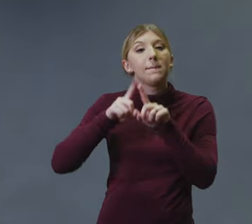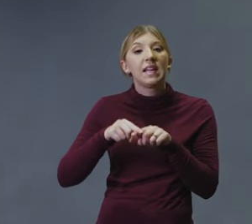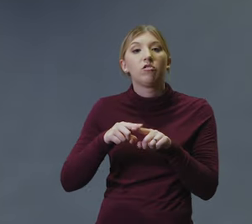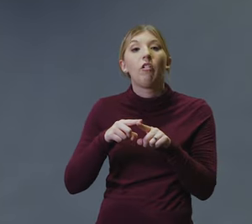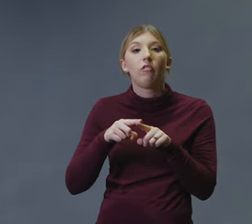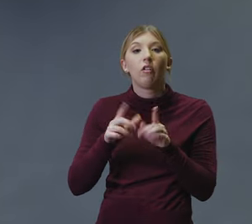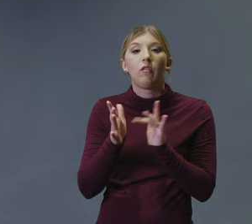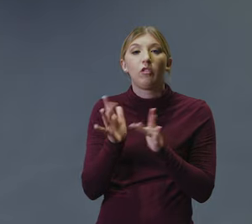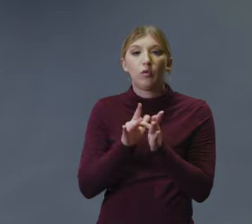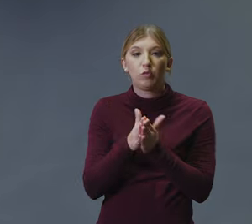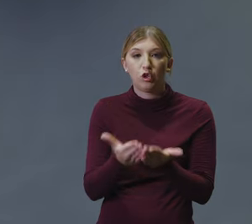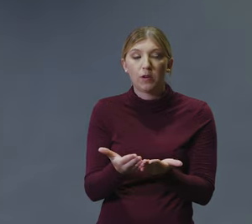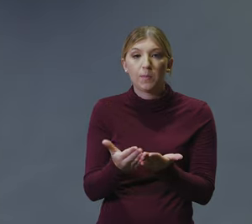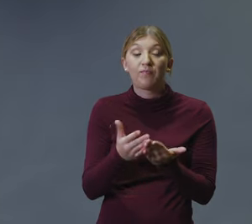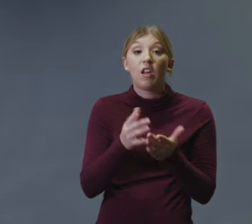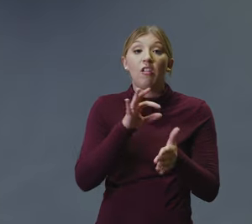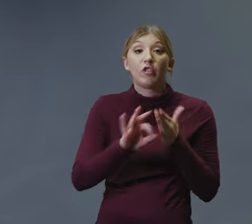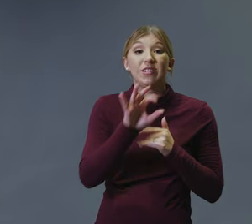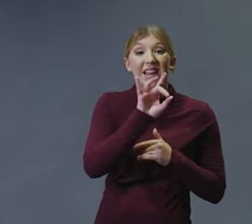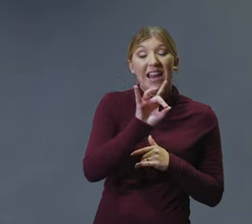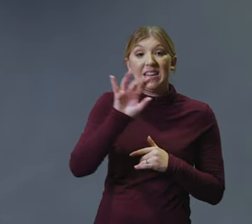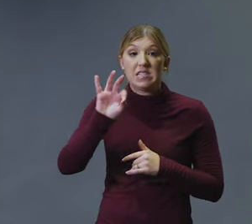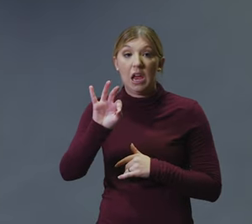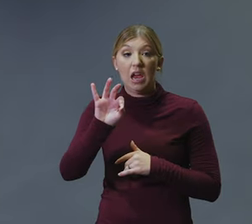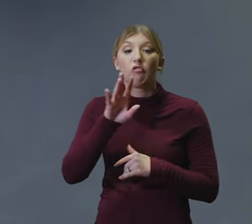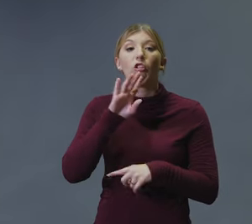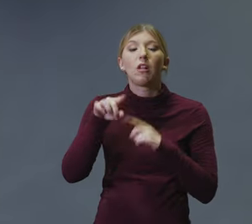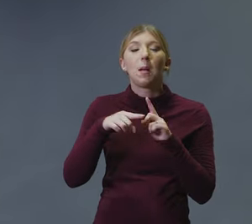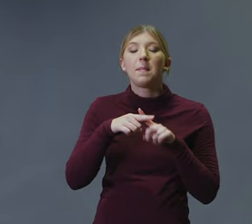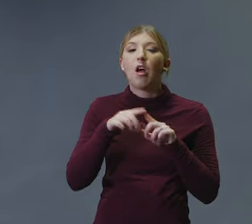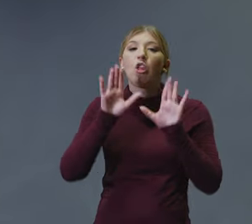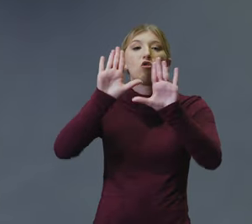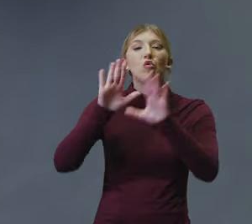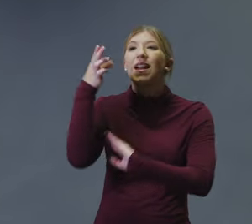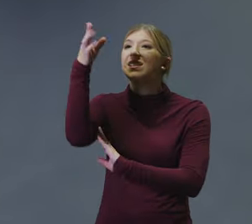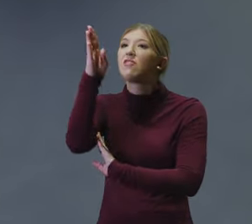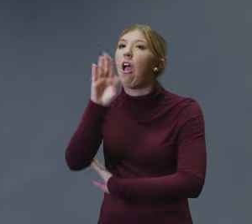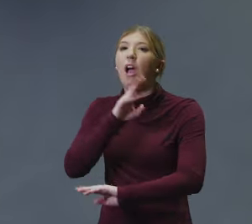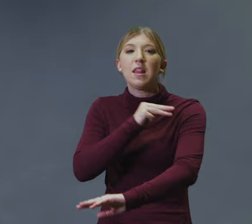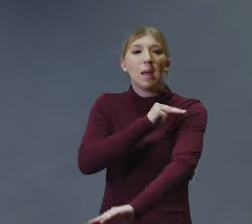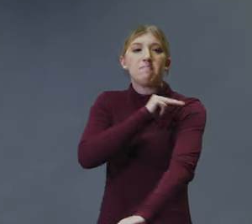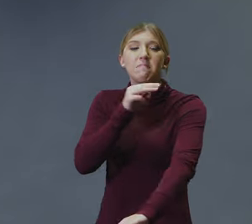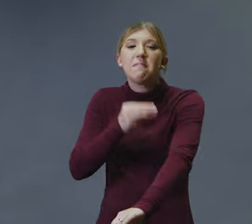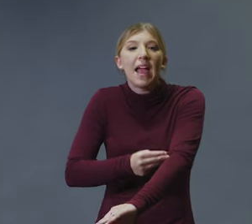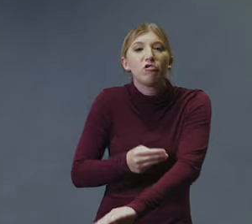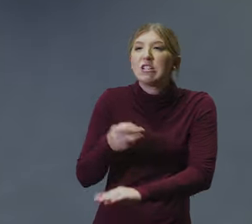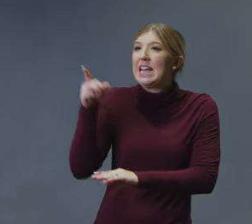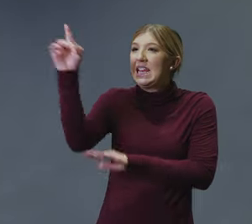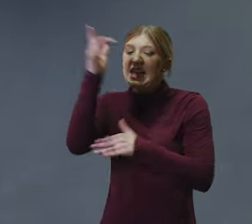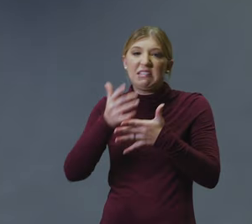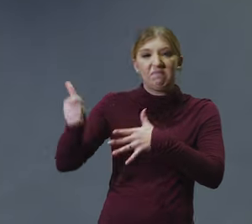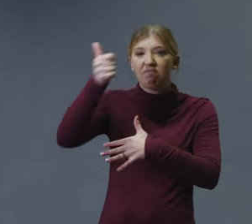says. Verses 8 and 9 speaks about the majesty and the greatness of God and how He is over and